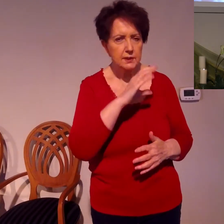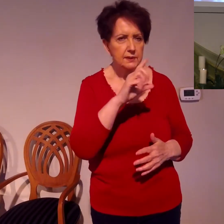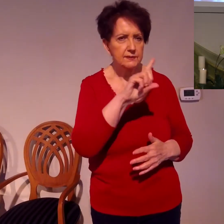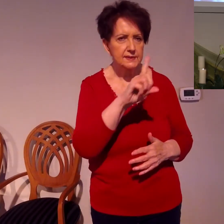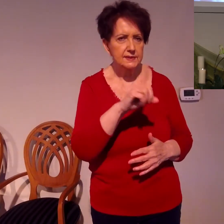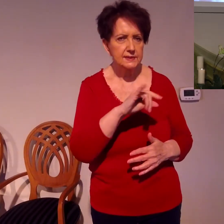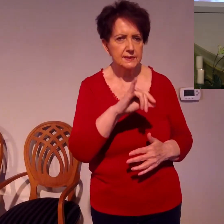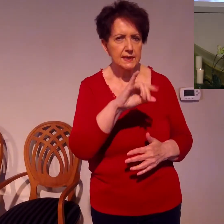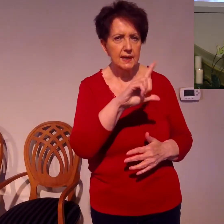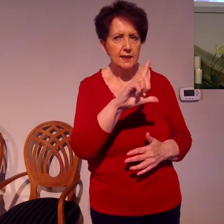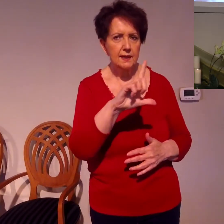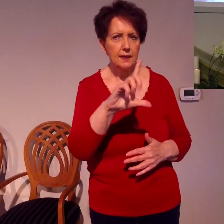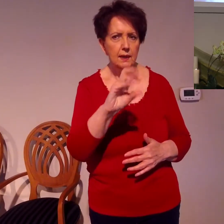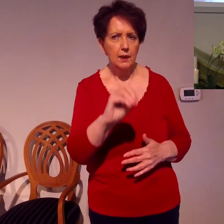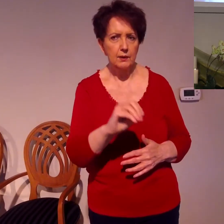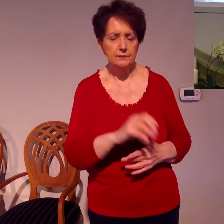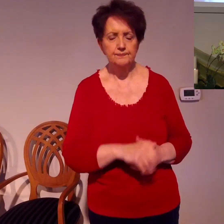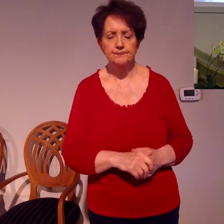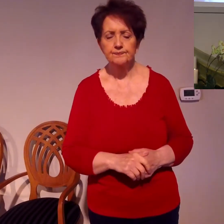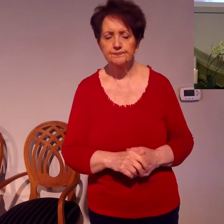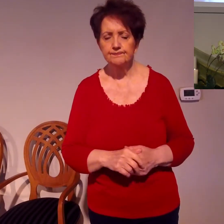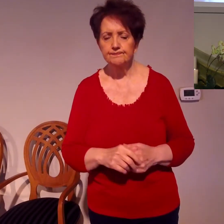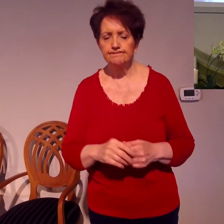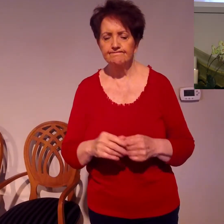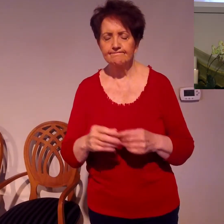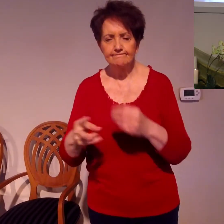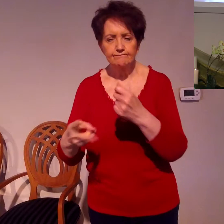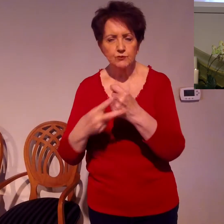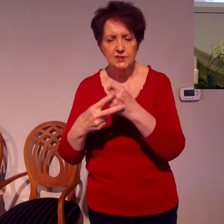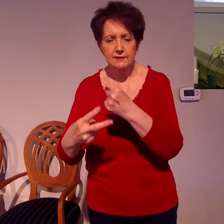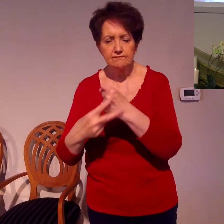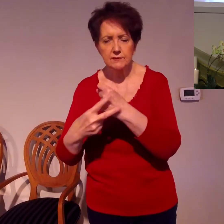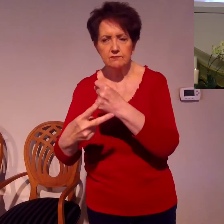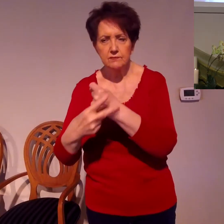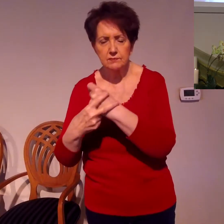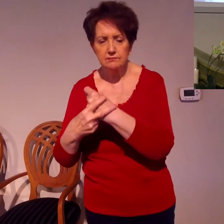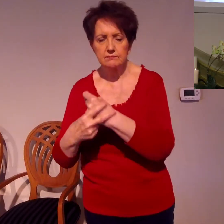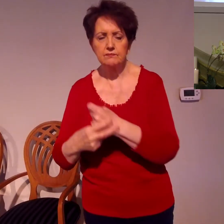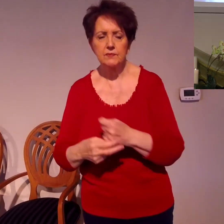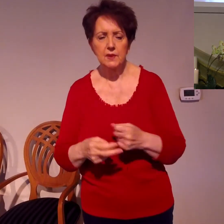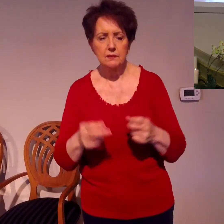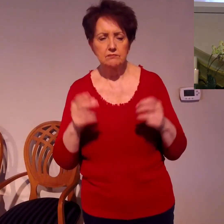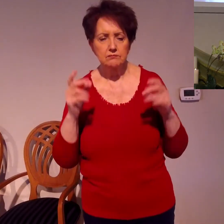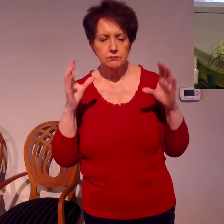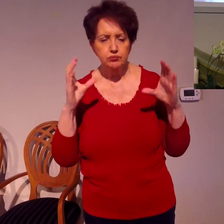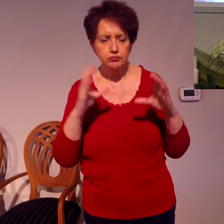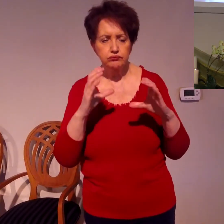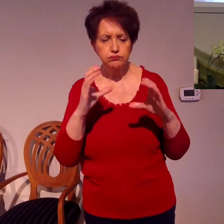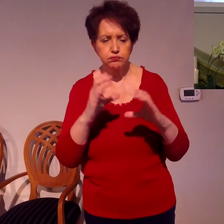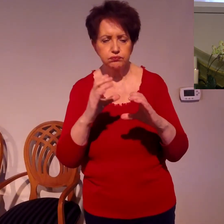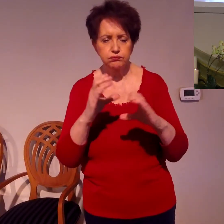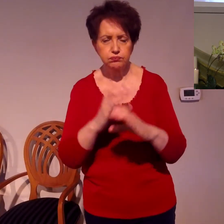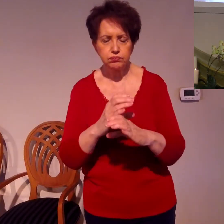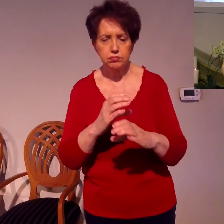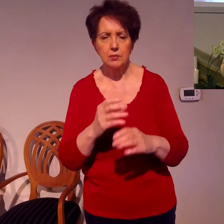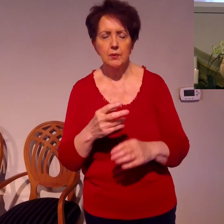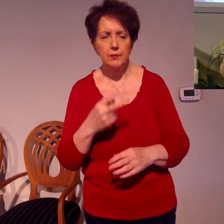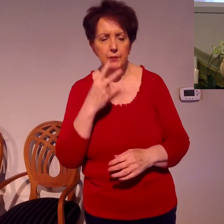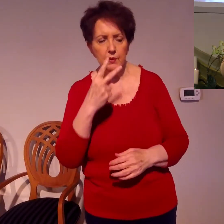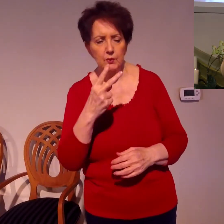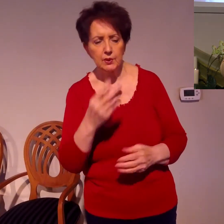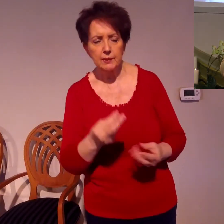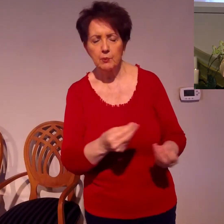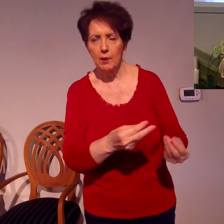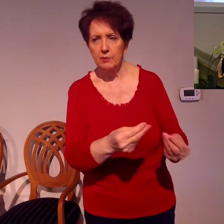I started saving some. And they were like, okay, well, let's just keep narrowing it down so we know where to go fly and go look at property one weekend. Or